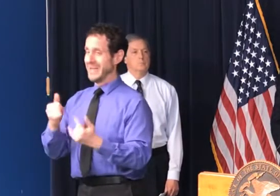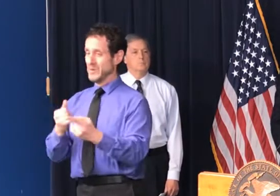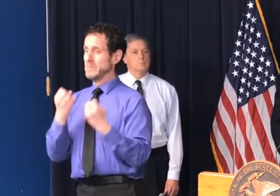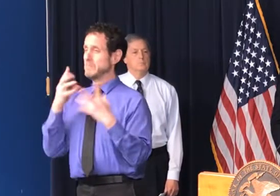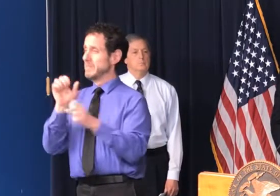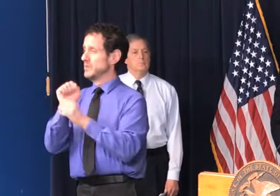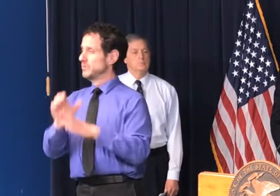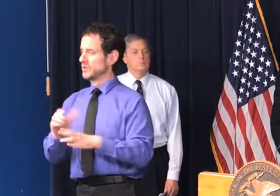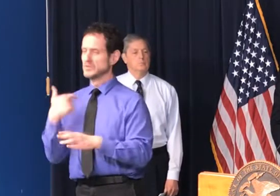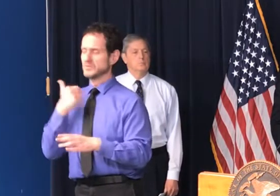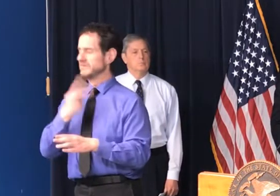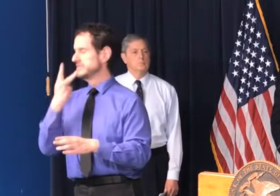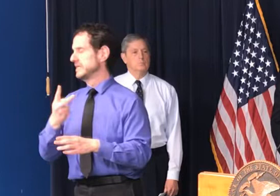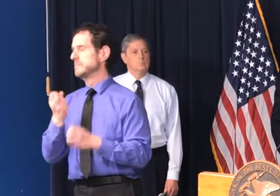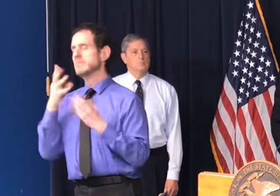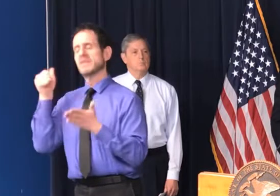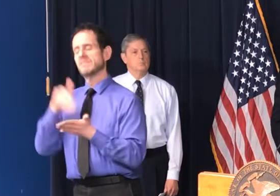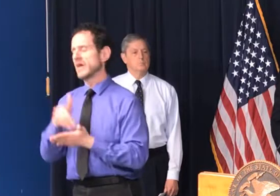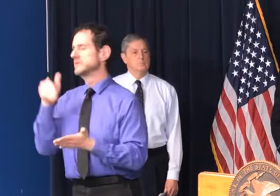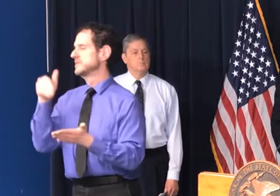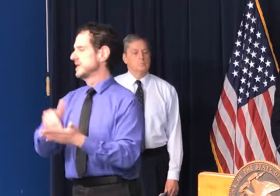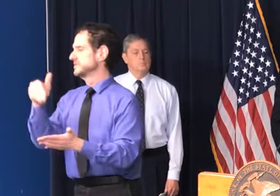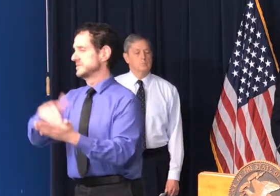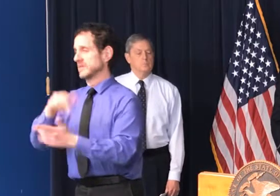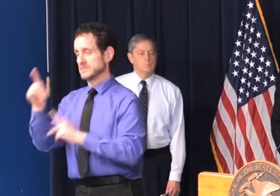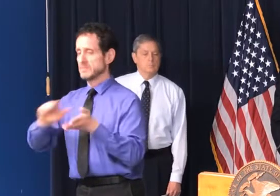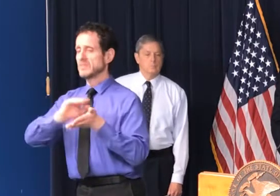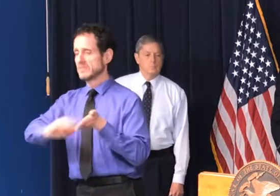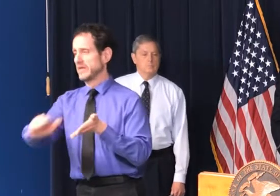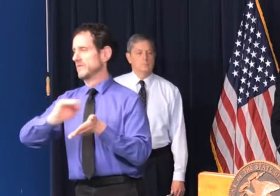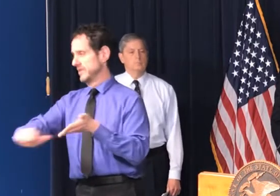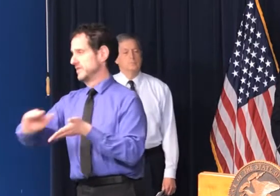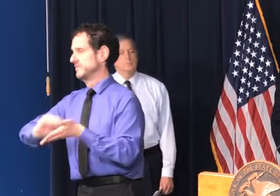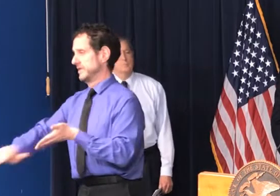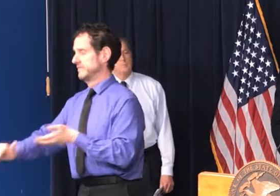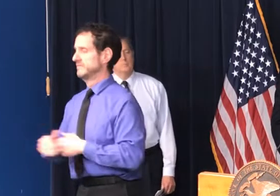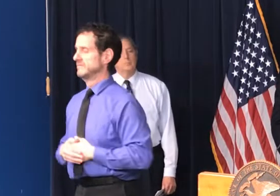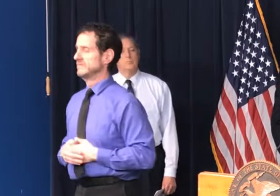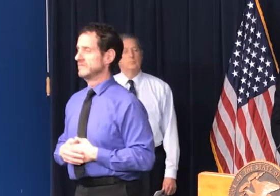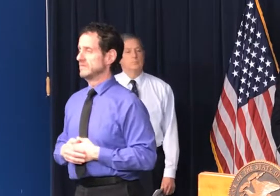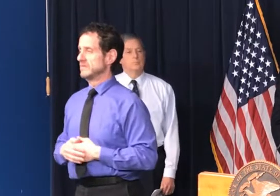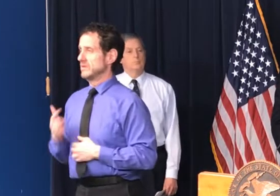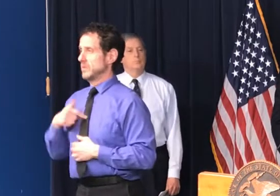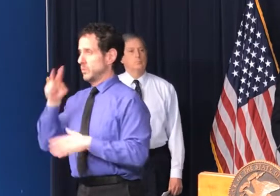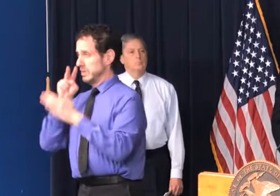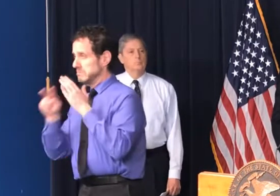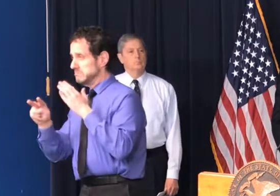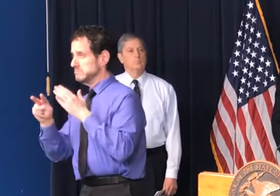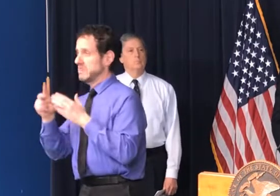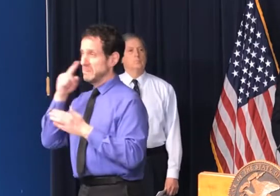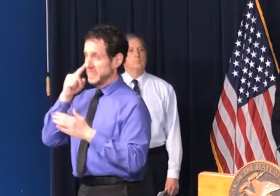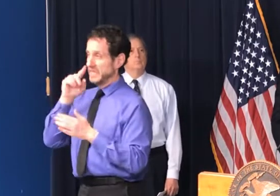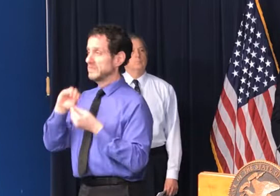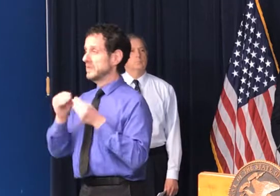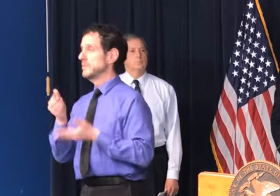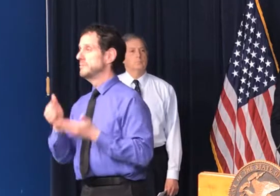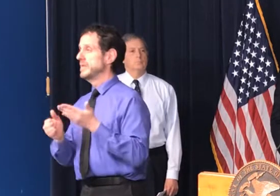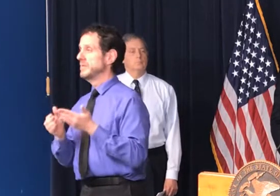layoffs that we've seen in our industry in just the past several days. We expect that number to hit more